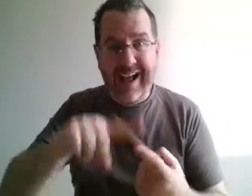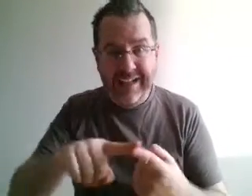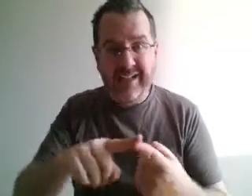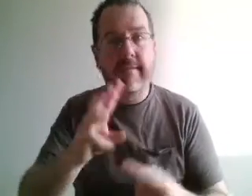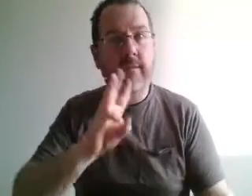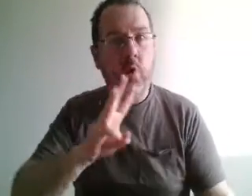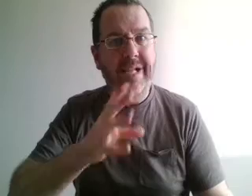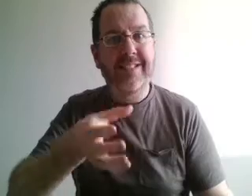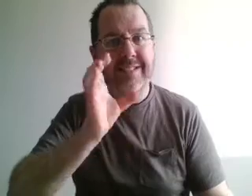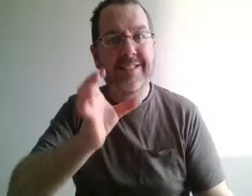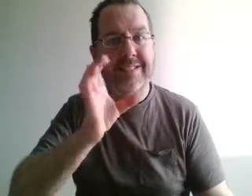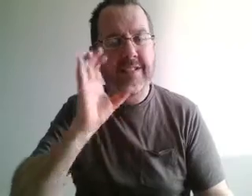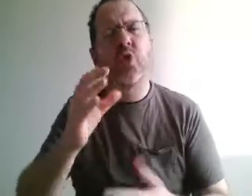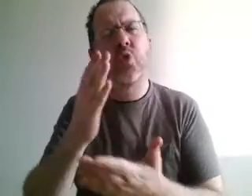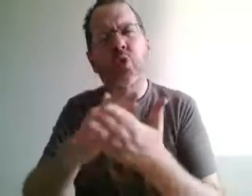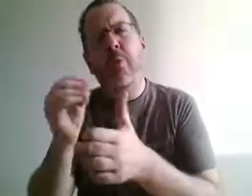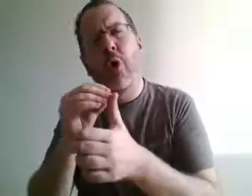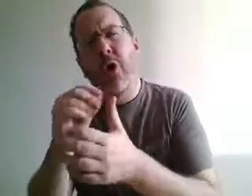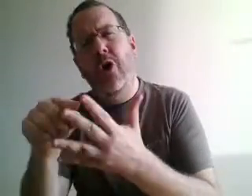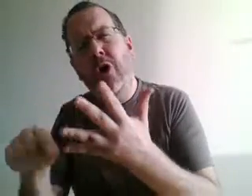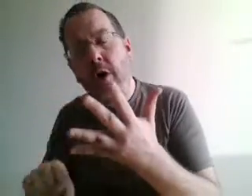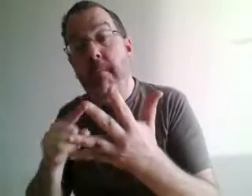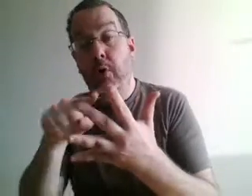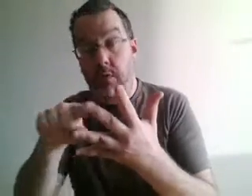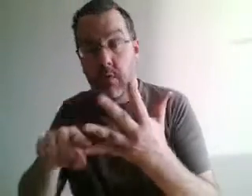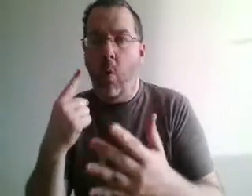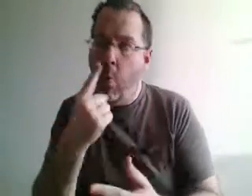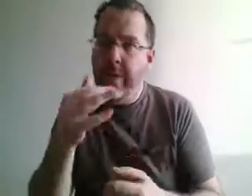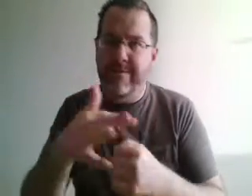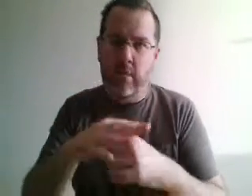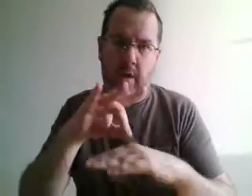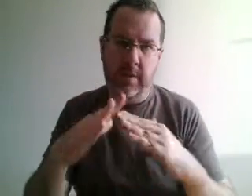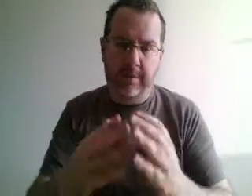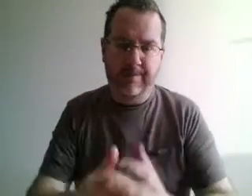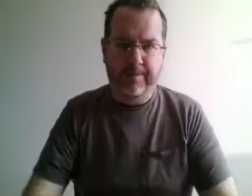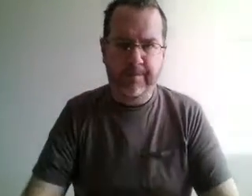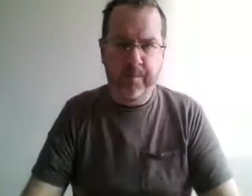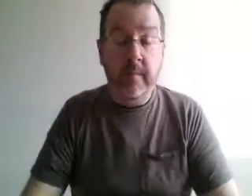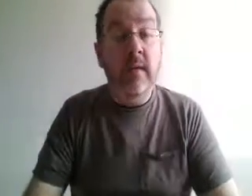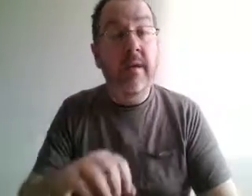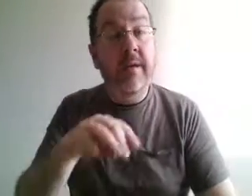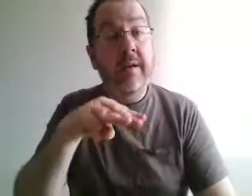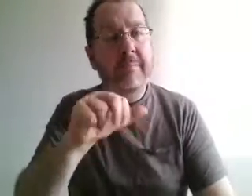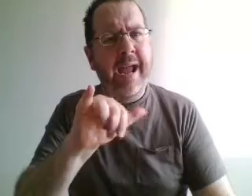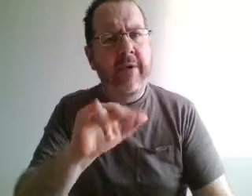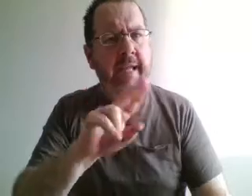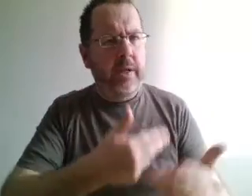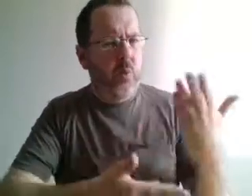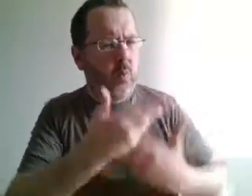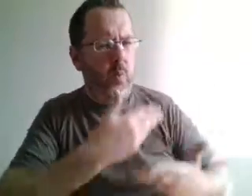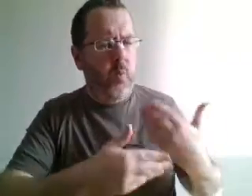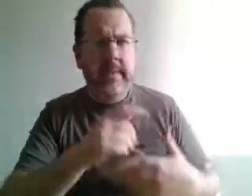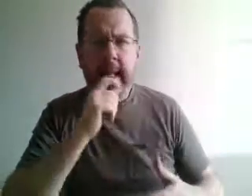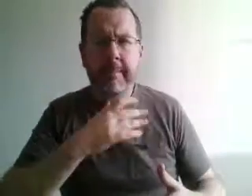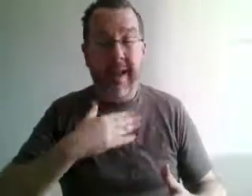but they are for hospital treatment only. Mary, can you take us through this in as much as we can on air? Because